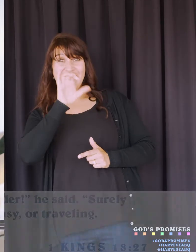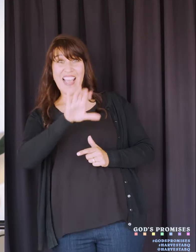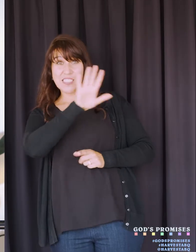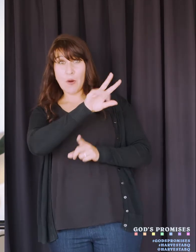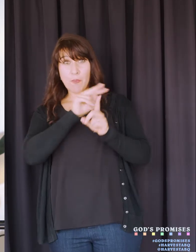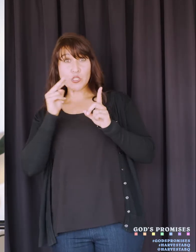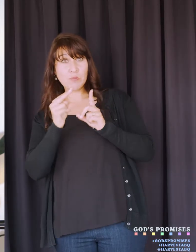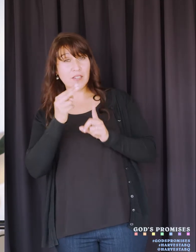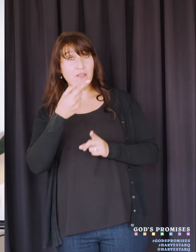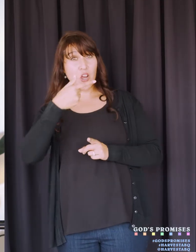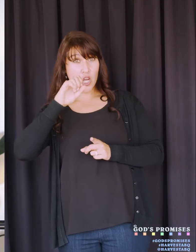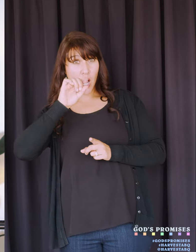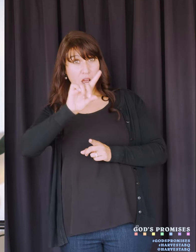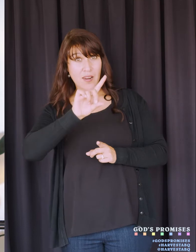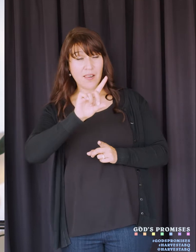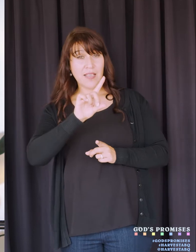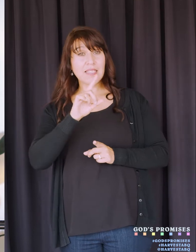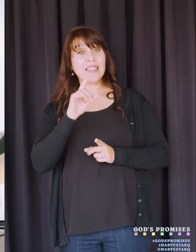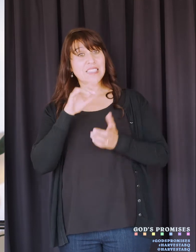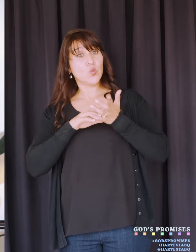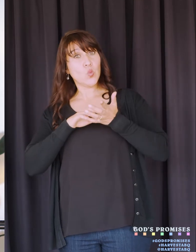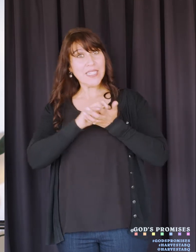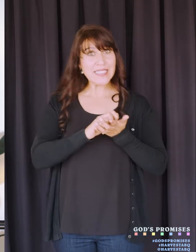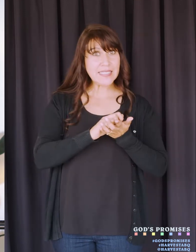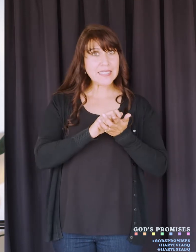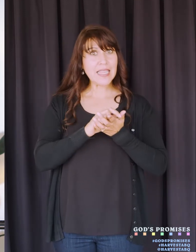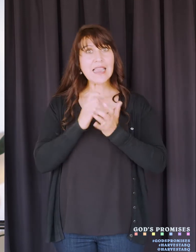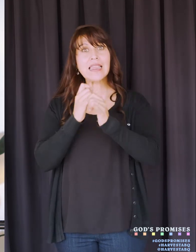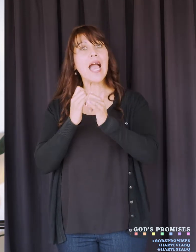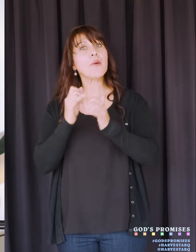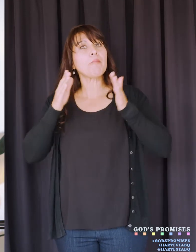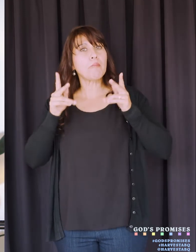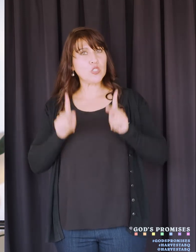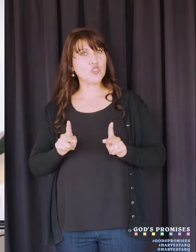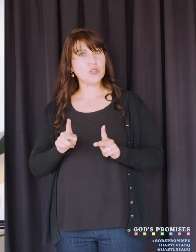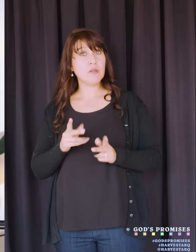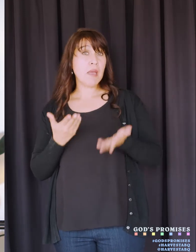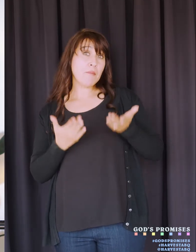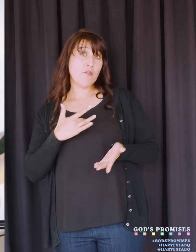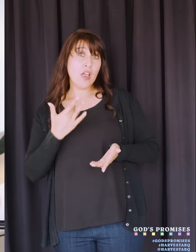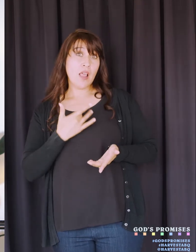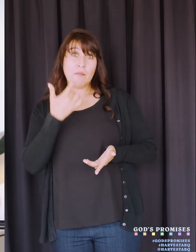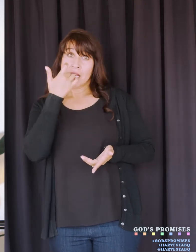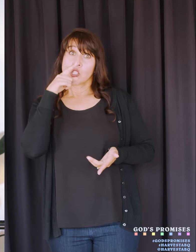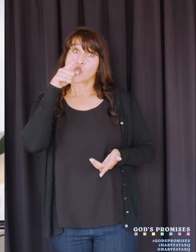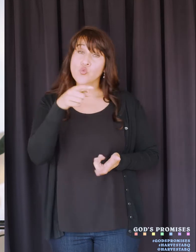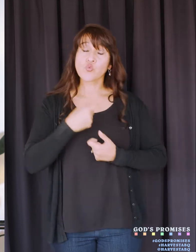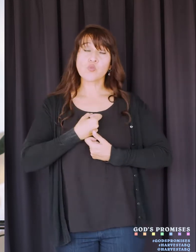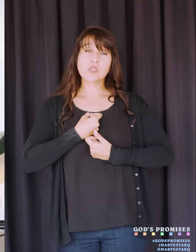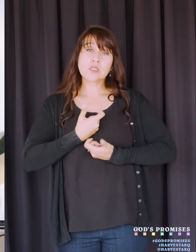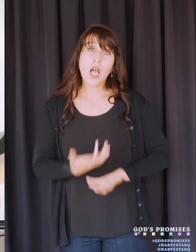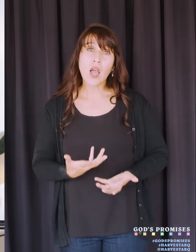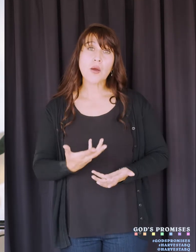God. He has weakness just like you and I do. You might feel today, because you're worn out, that